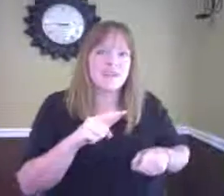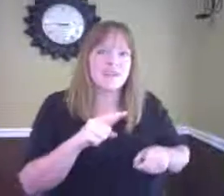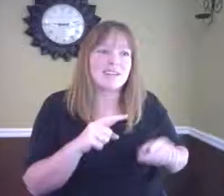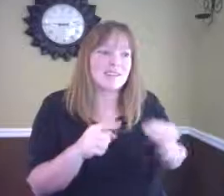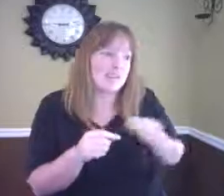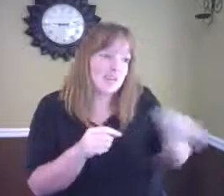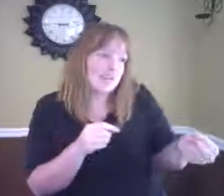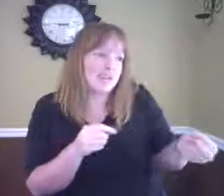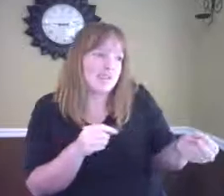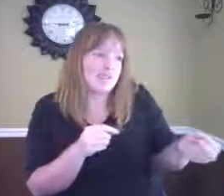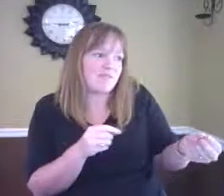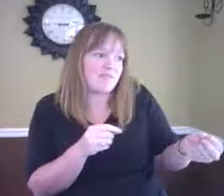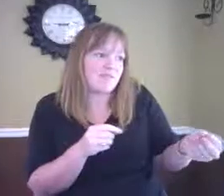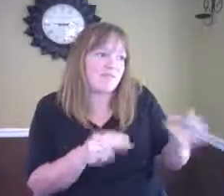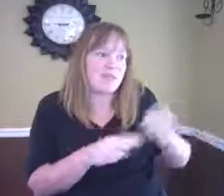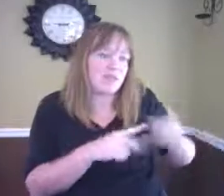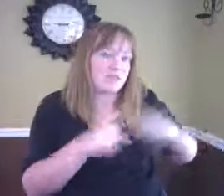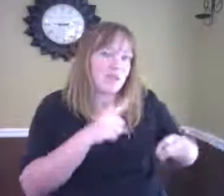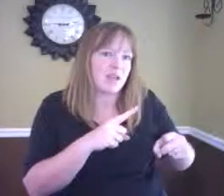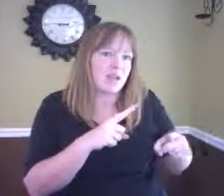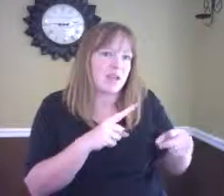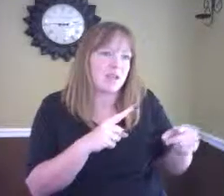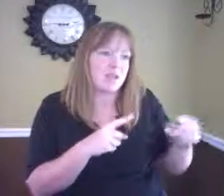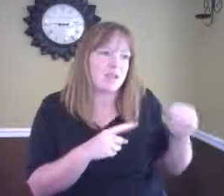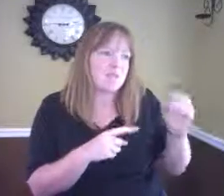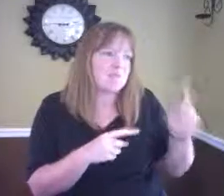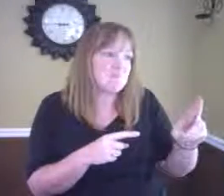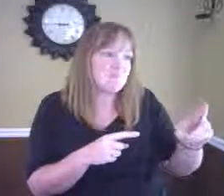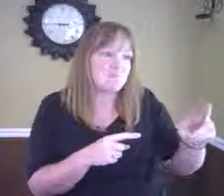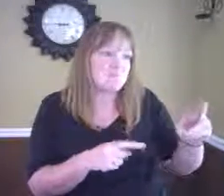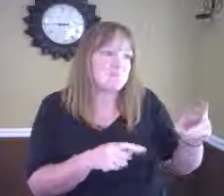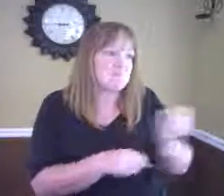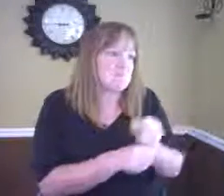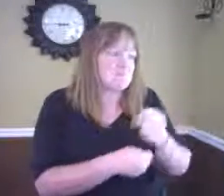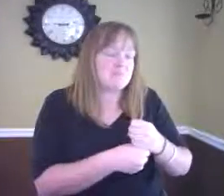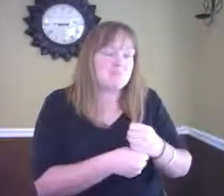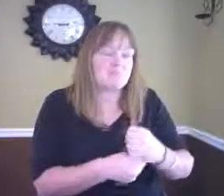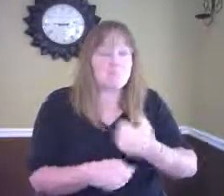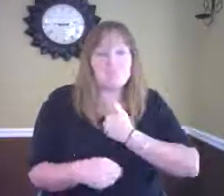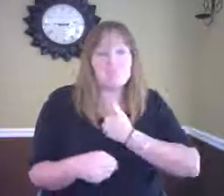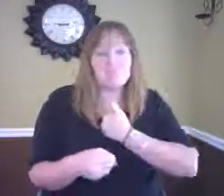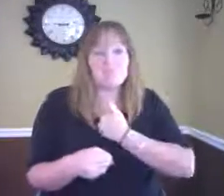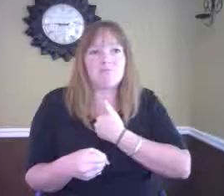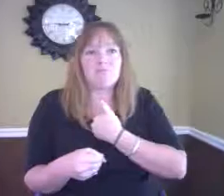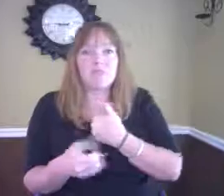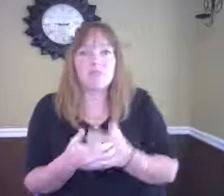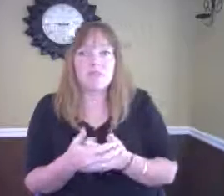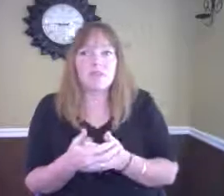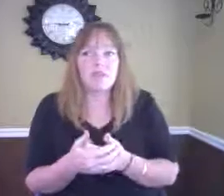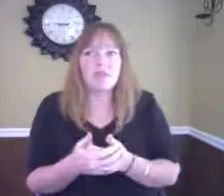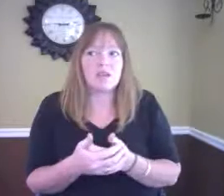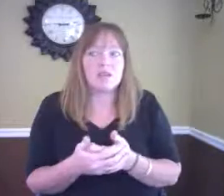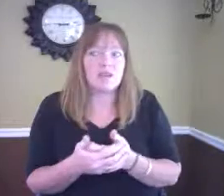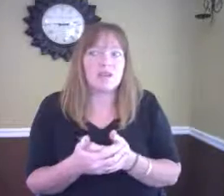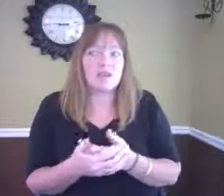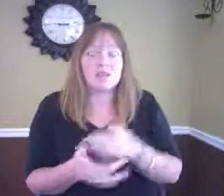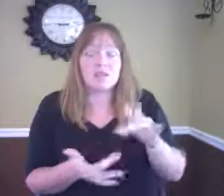sign name or make up their own. So there's something kind of special about receiving a sign name or having a sign